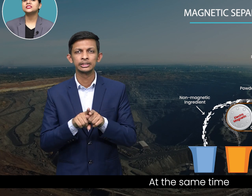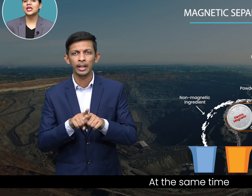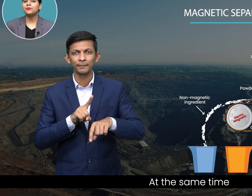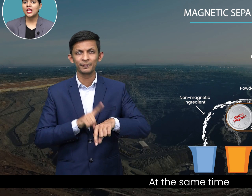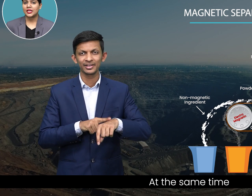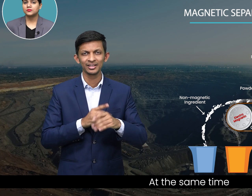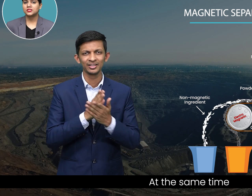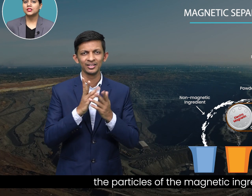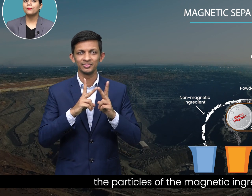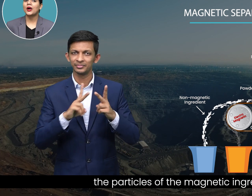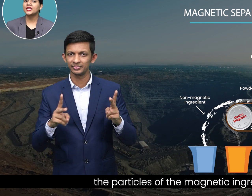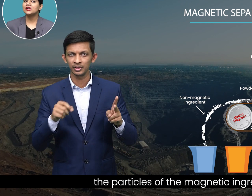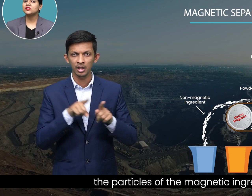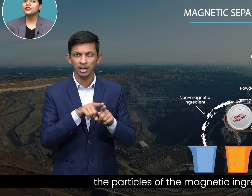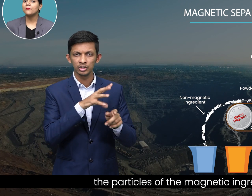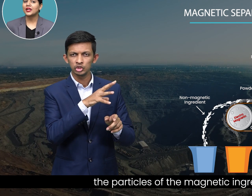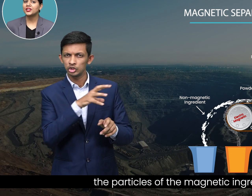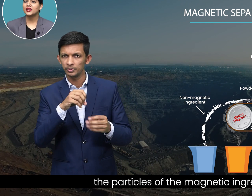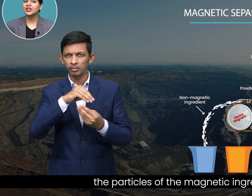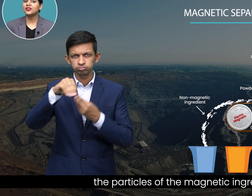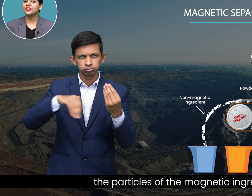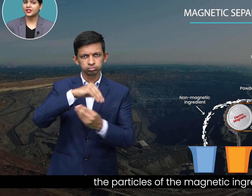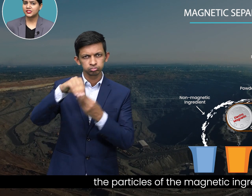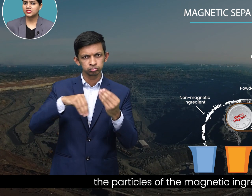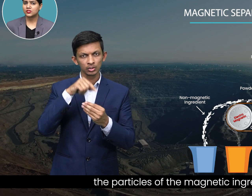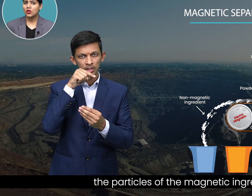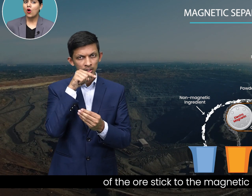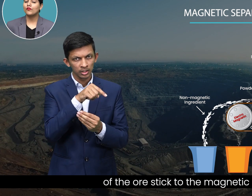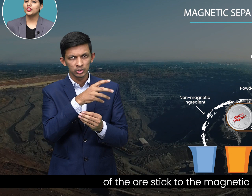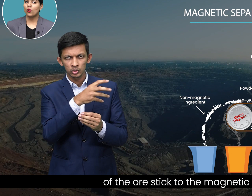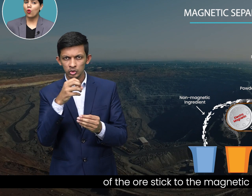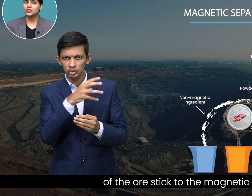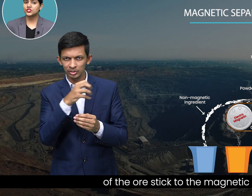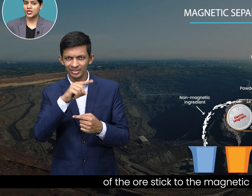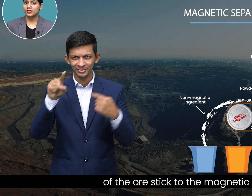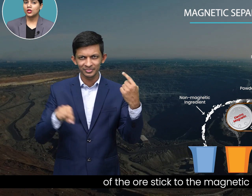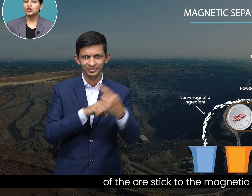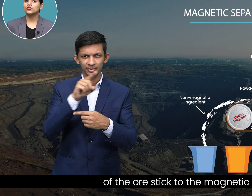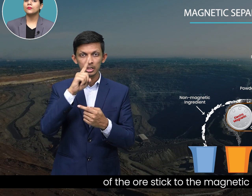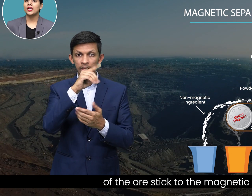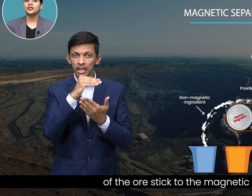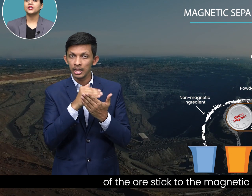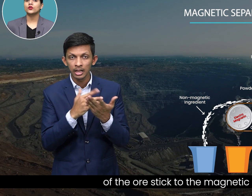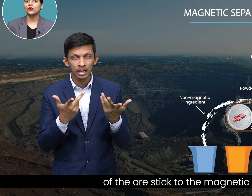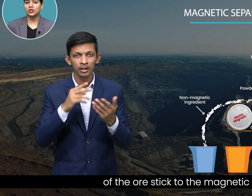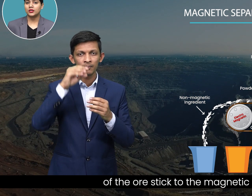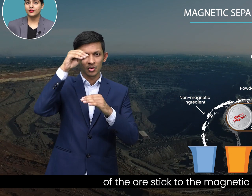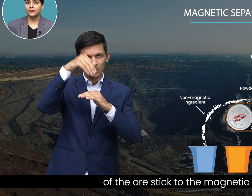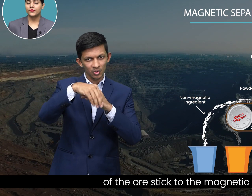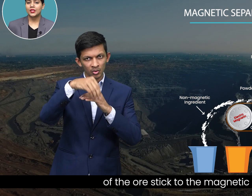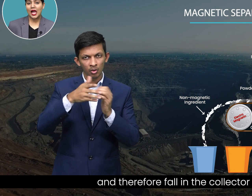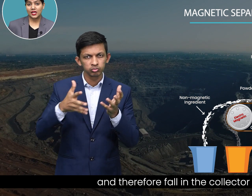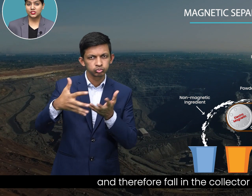At the same time, the particles of the magnetic ingredients of the ore stick to the magnetic